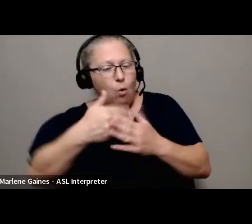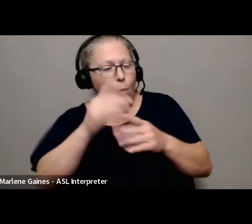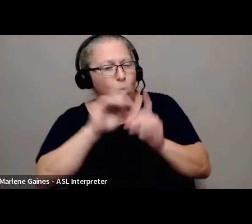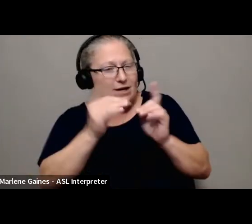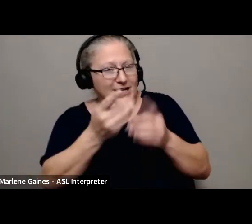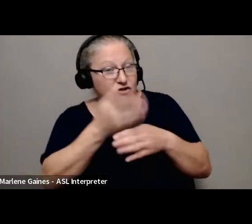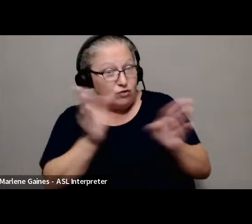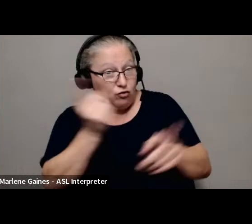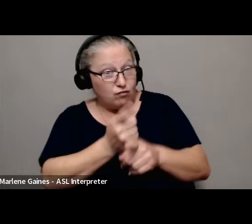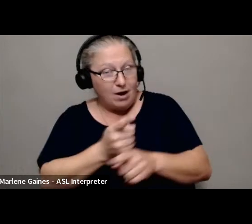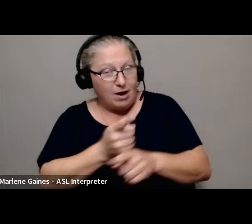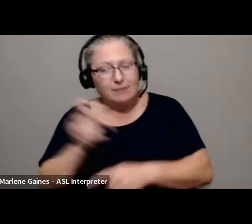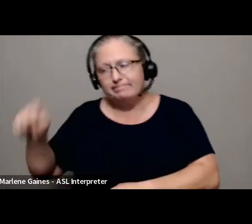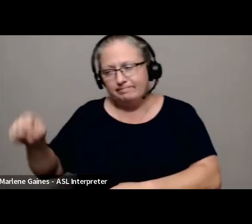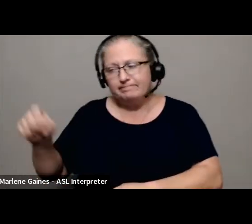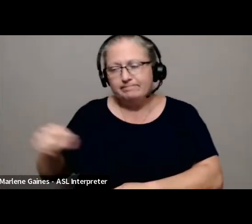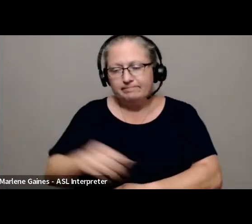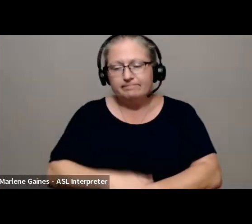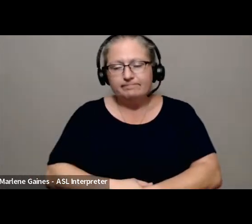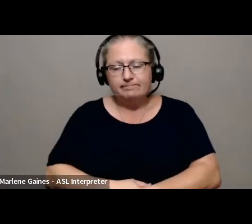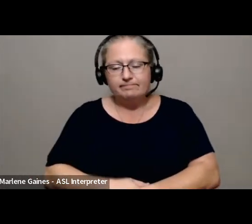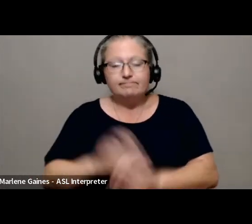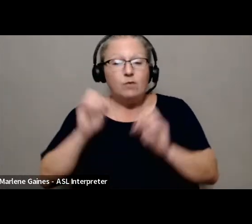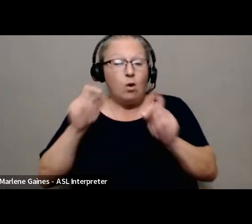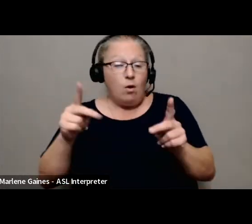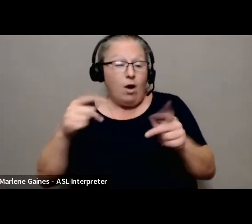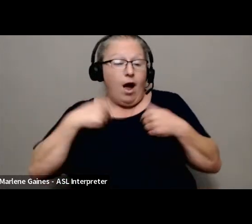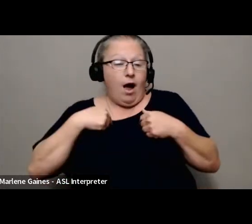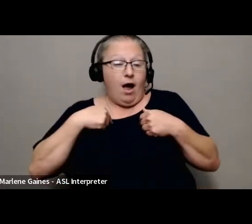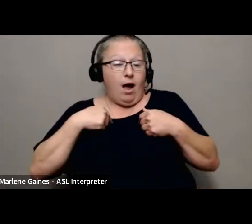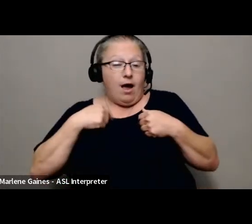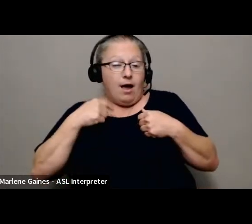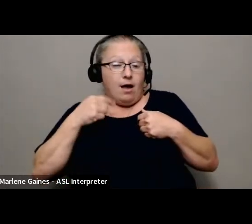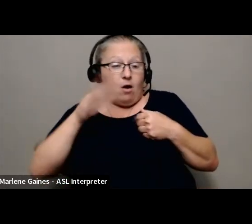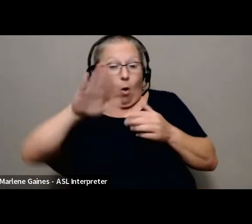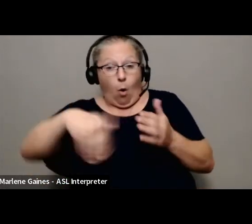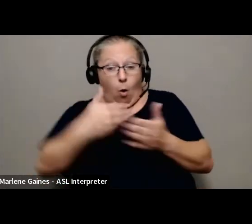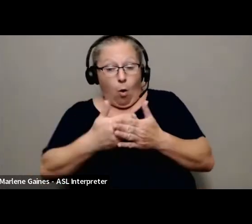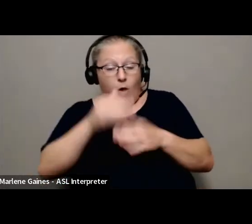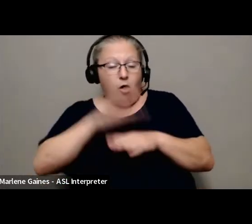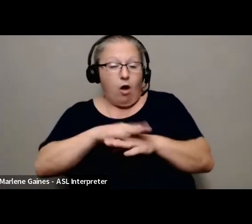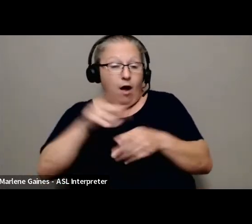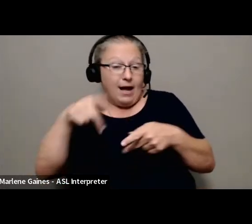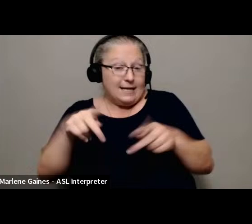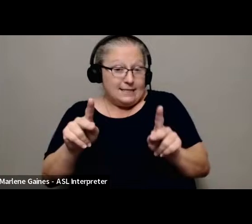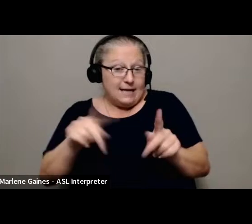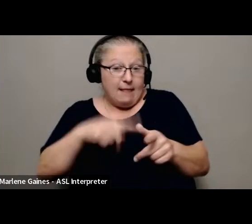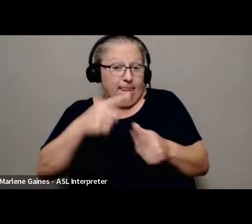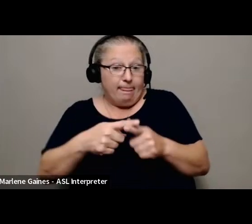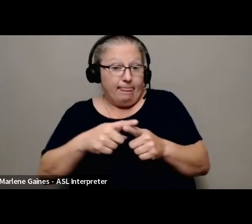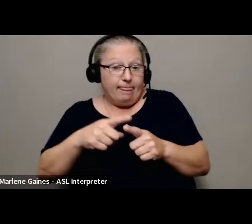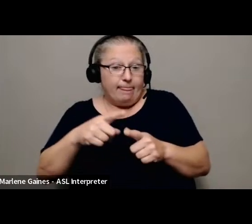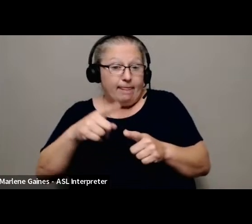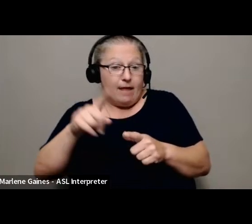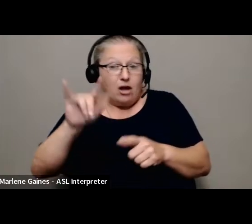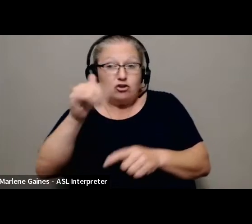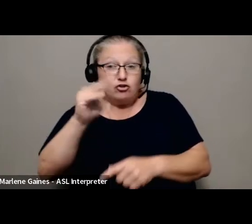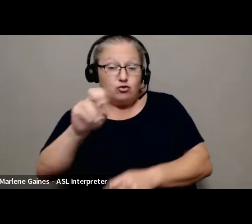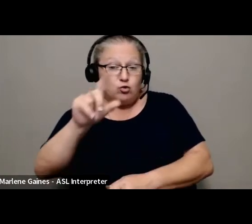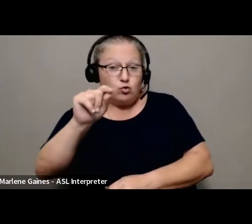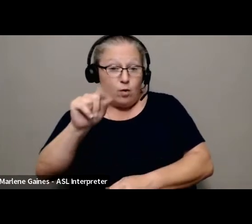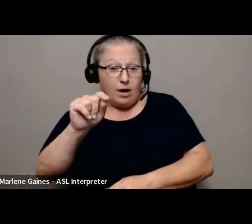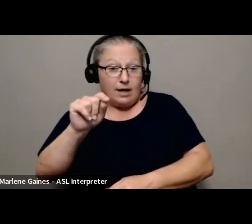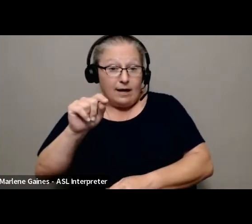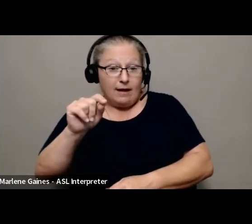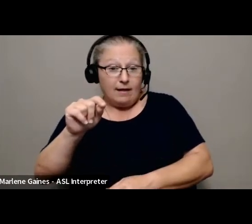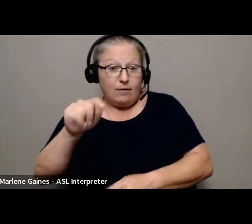right? Yes. Yeah. Okay, then I'll place all these on consent. And then when we get on for the June 20th, and when we get to